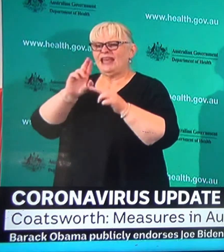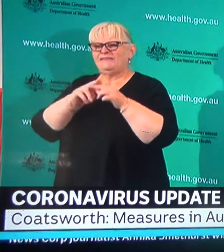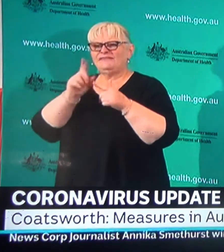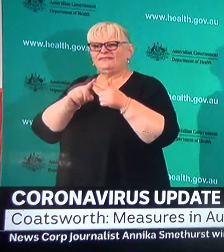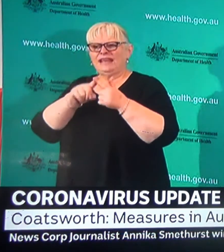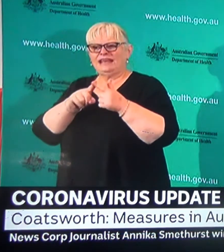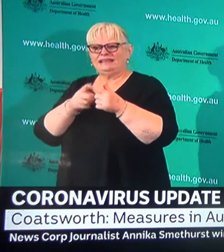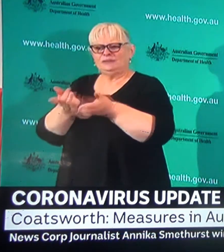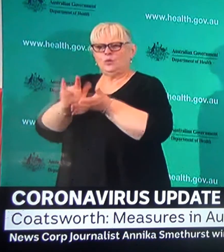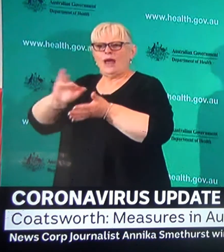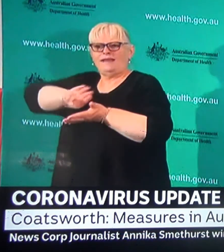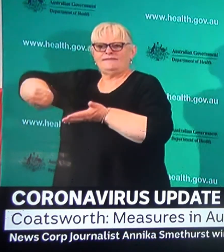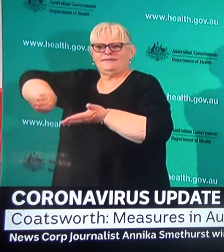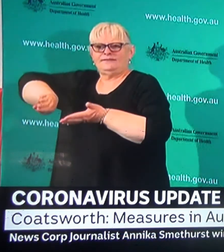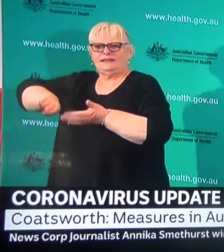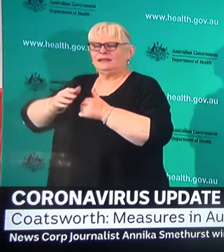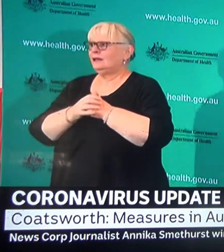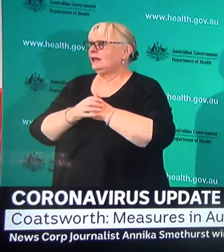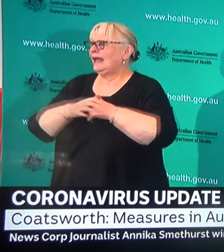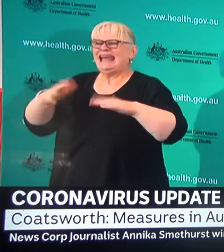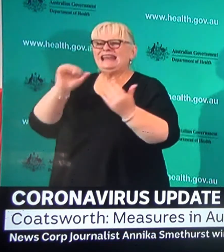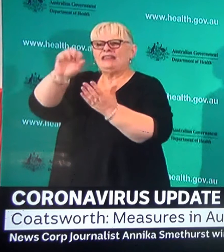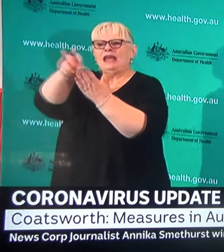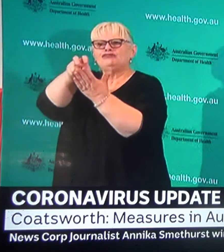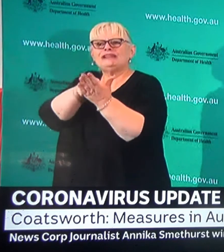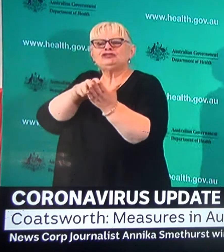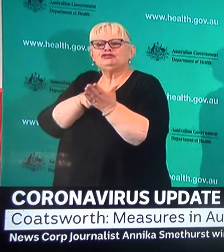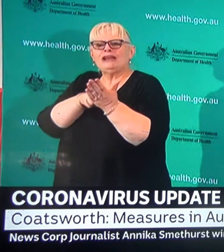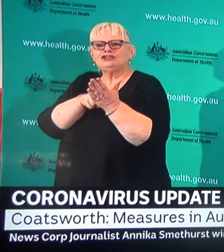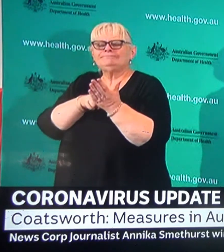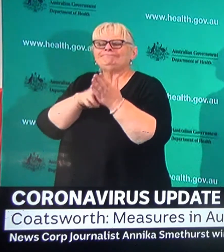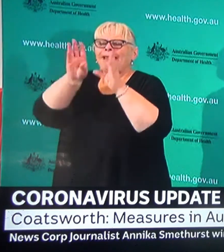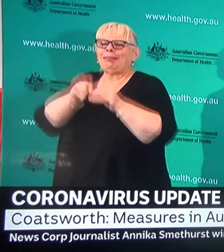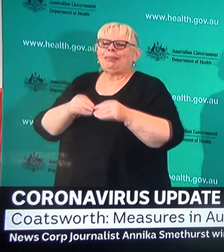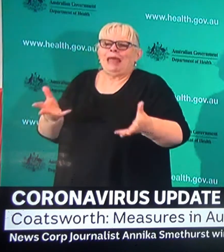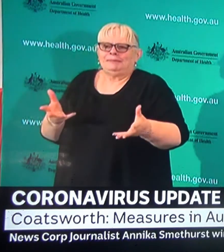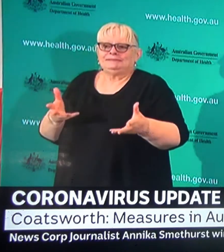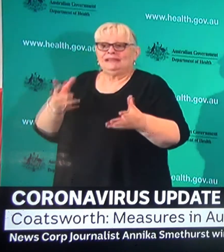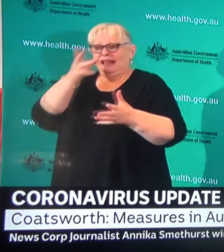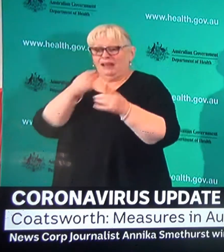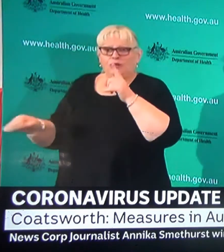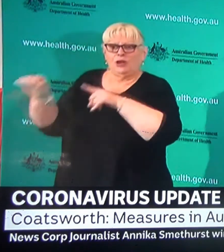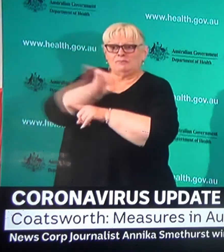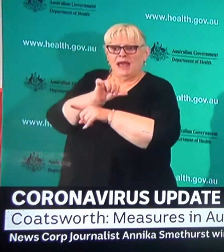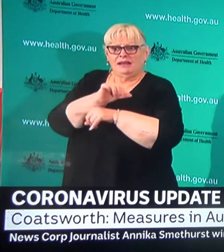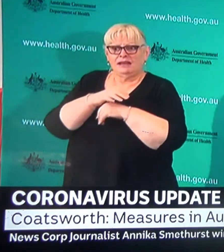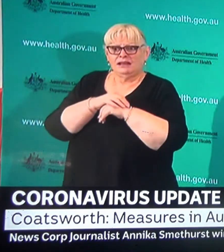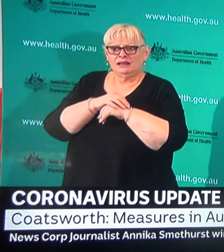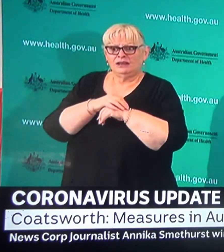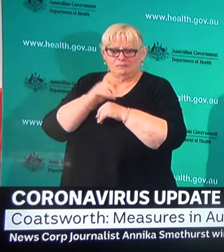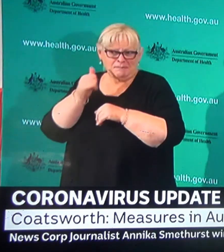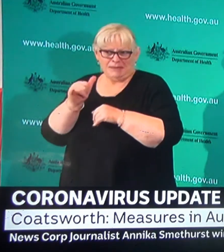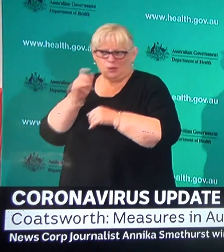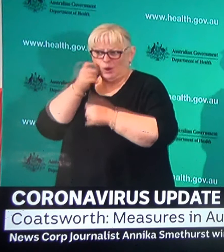and any that have let their registration lapse? Have we put at risk losing